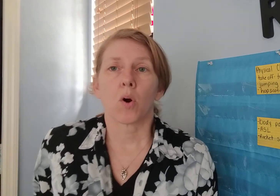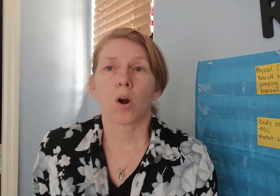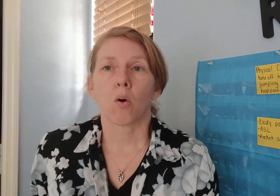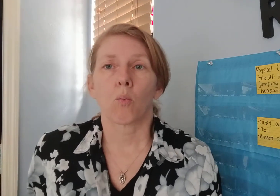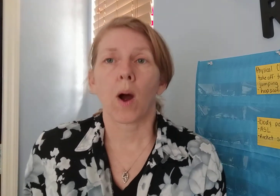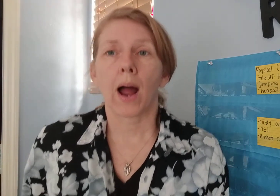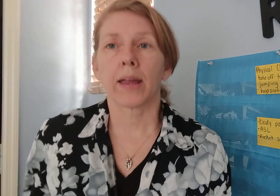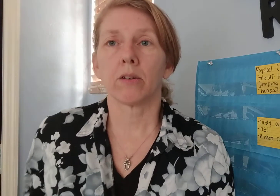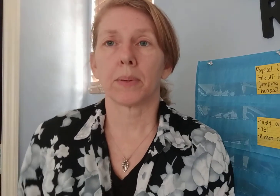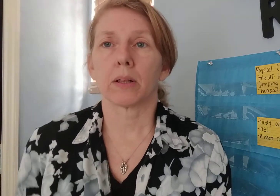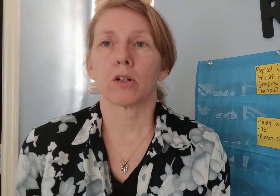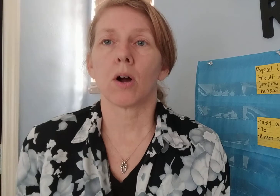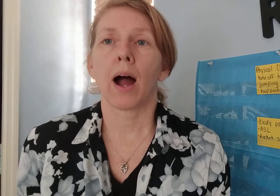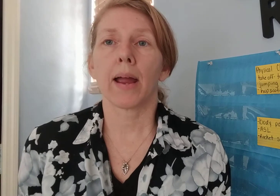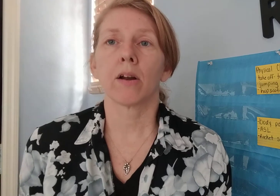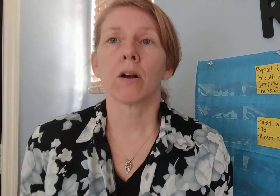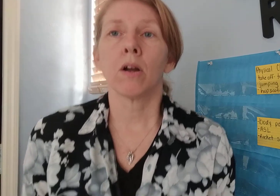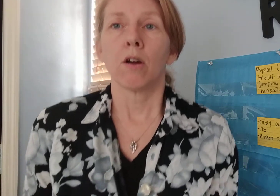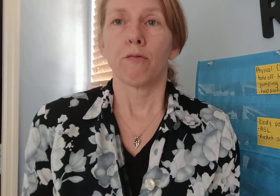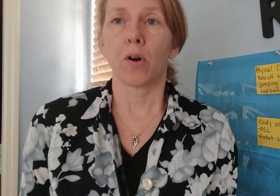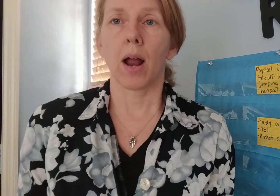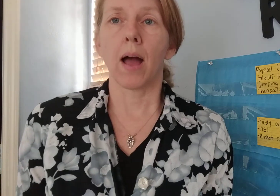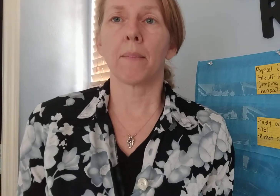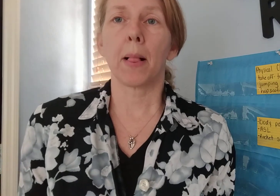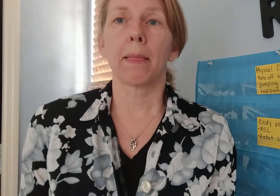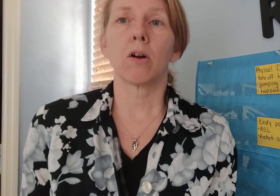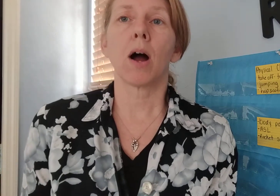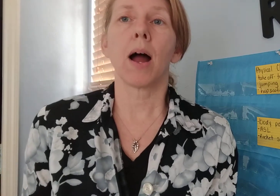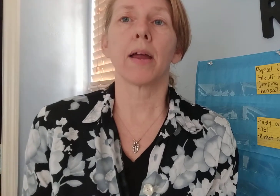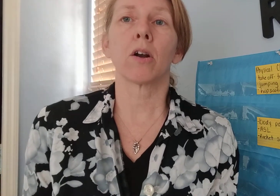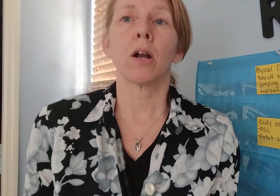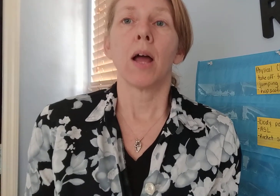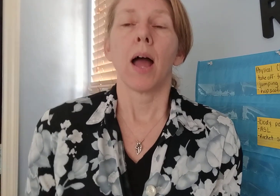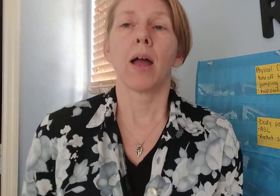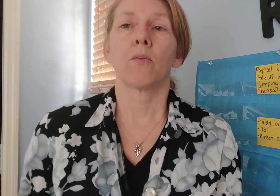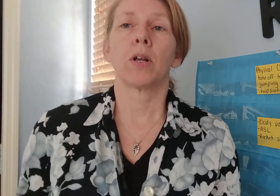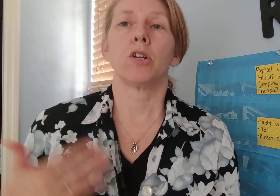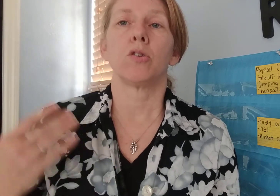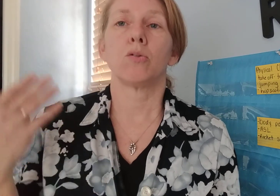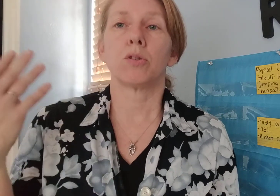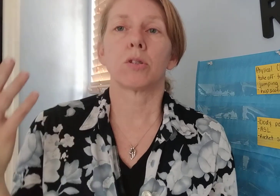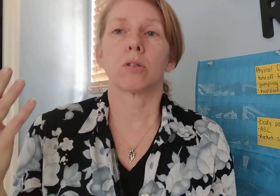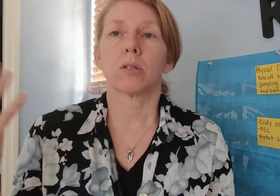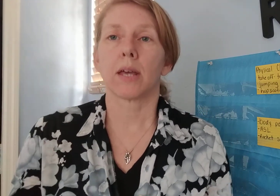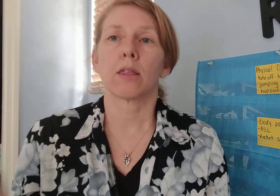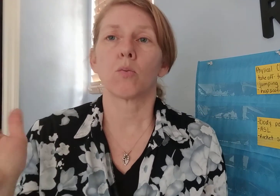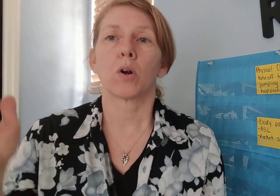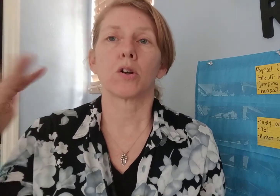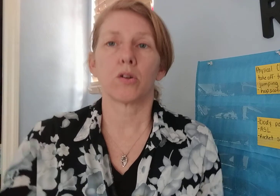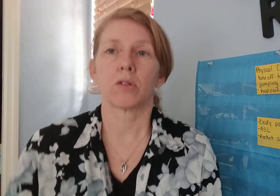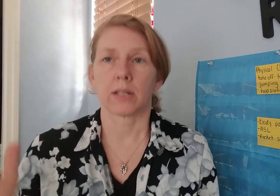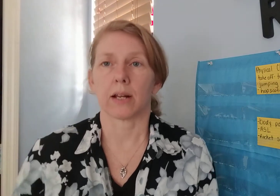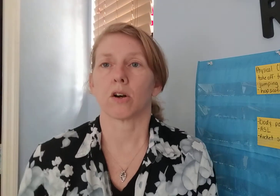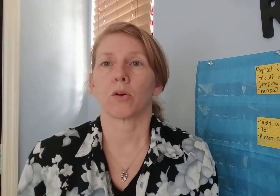for Y, you'd be a little higher. For M, a little higher. And when you say the word, you would stand all the way